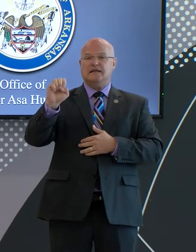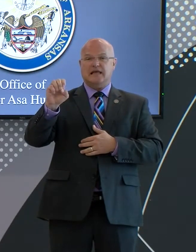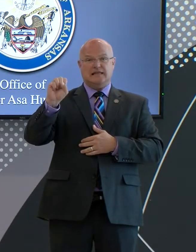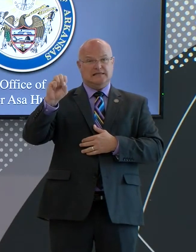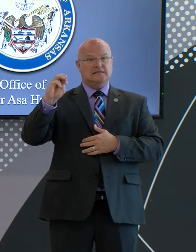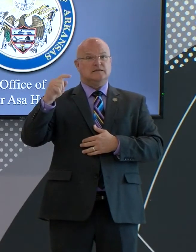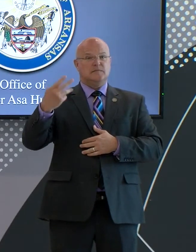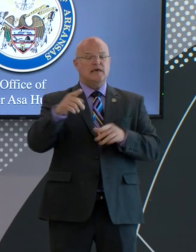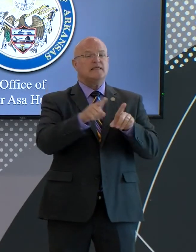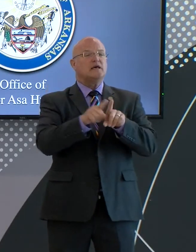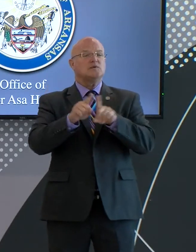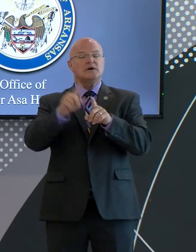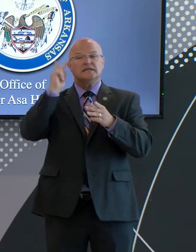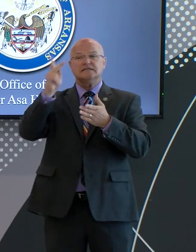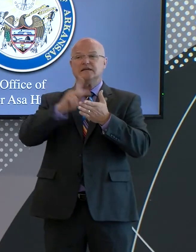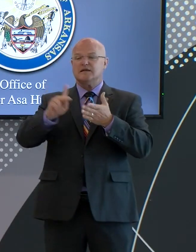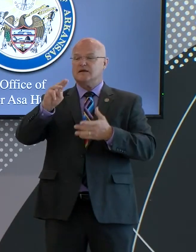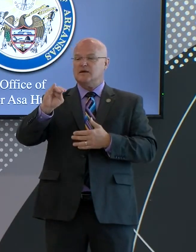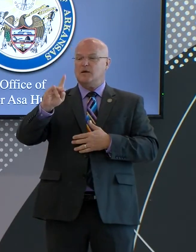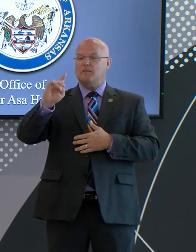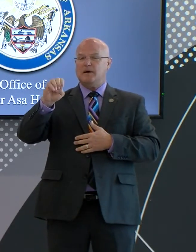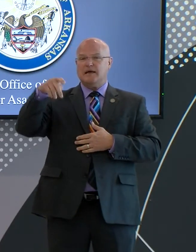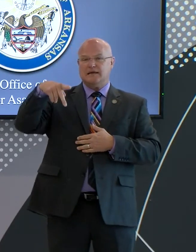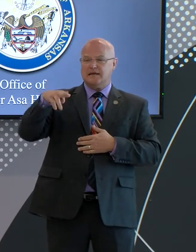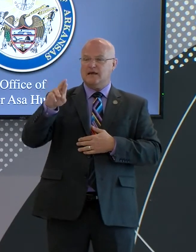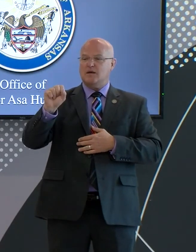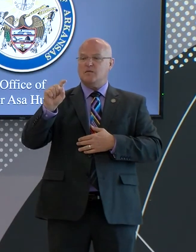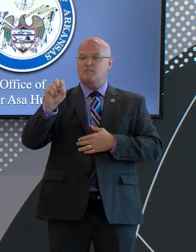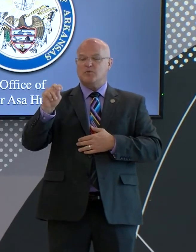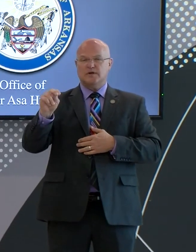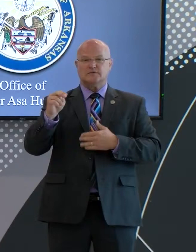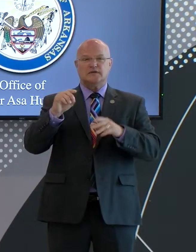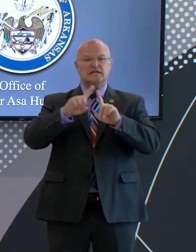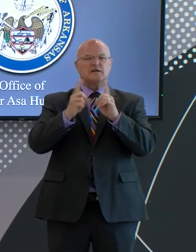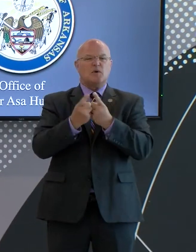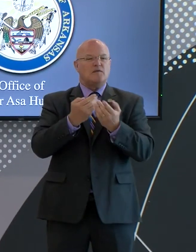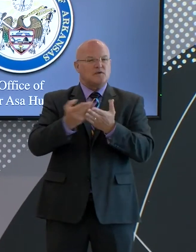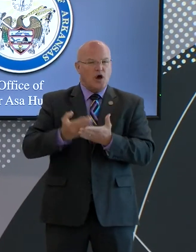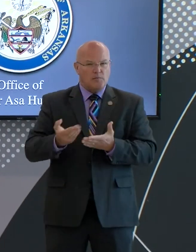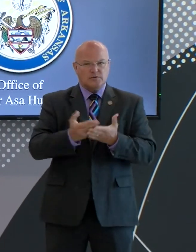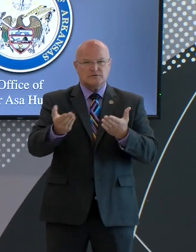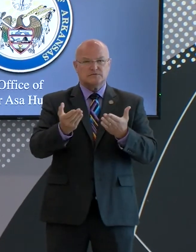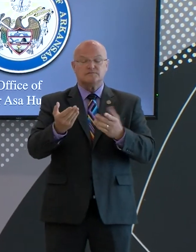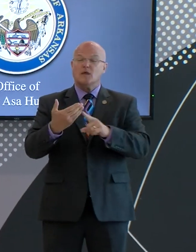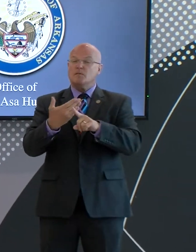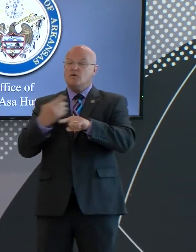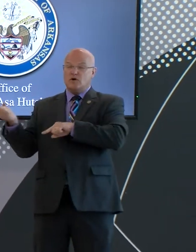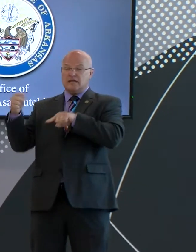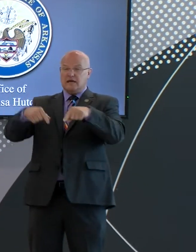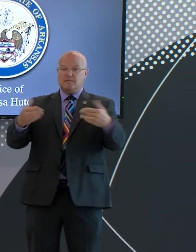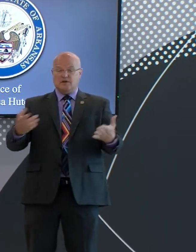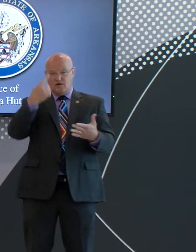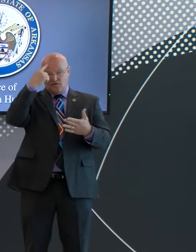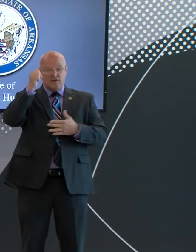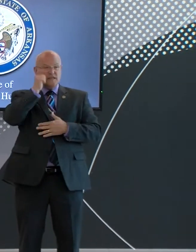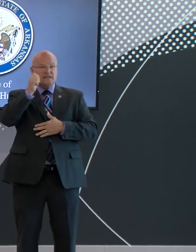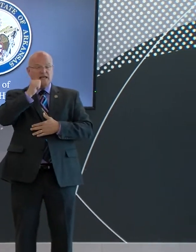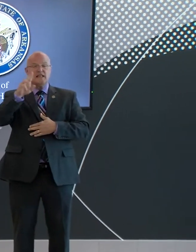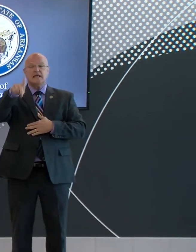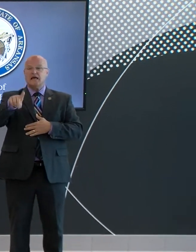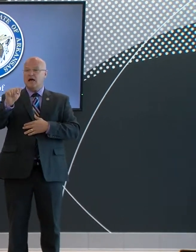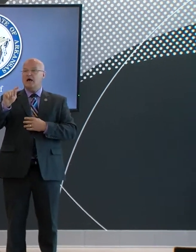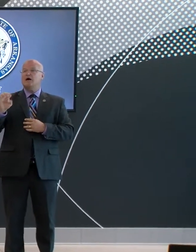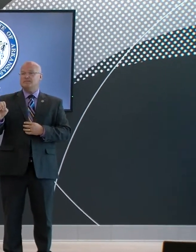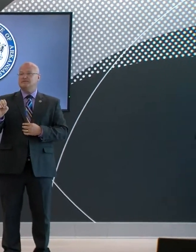Smith, as well as Secretary Mike Preston with our Department of Commerce. Before coming in here for this daily